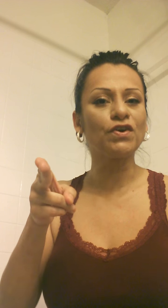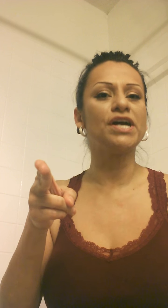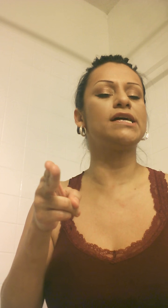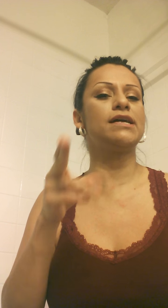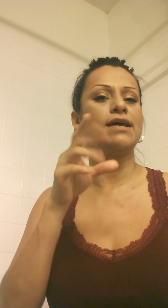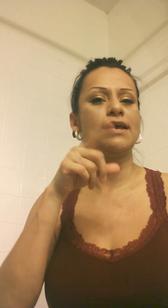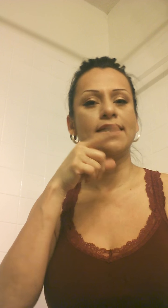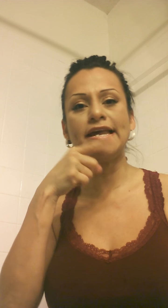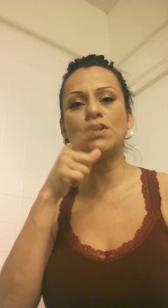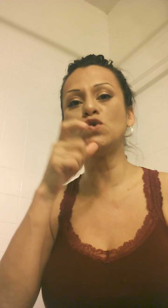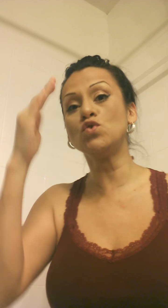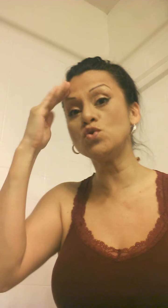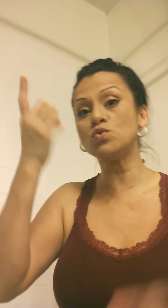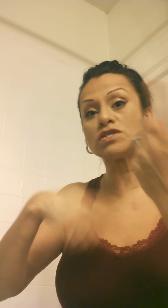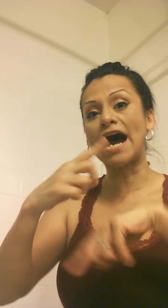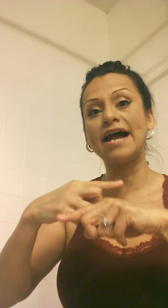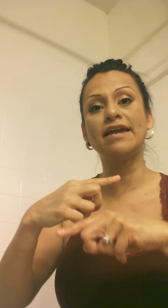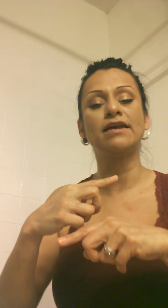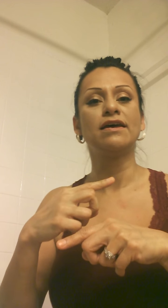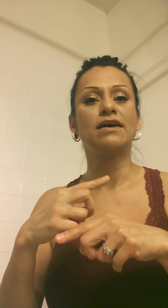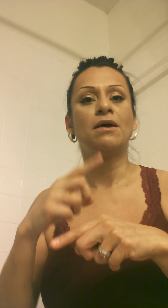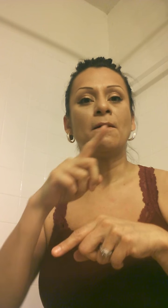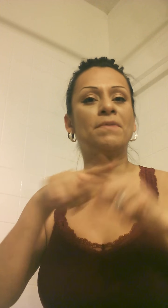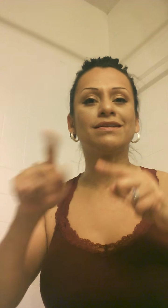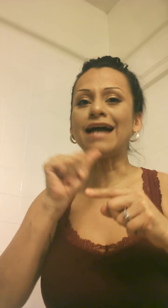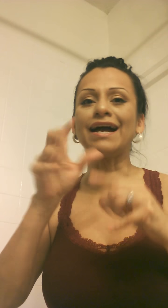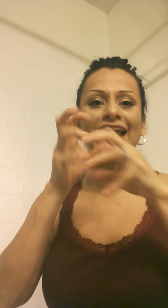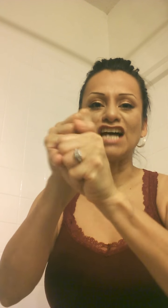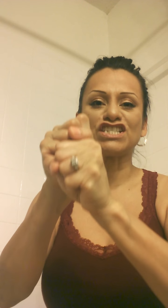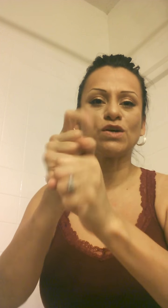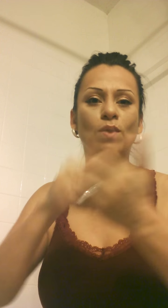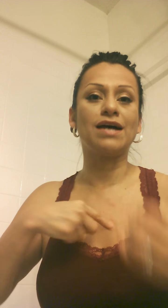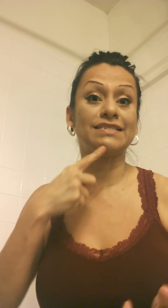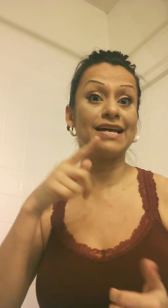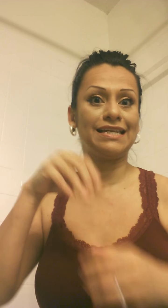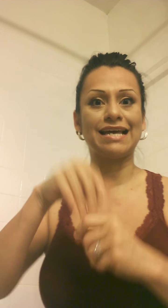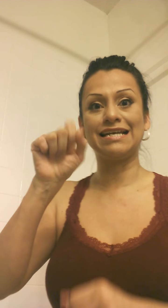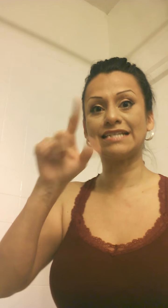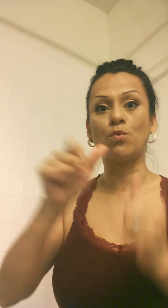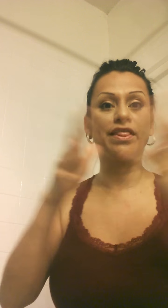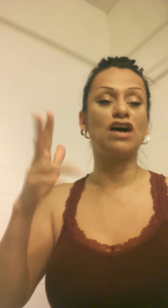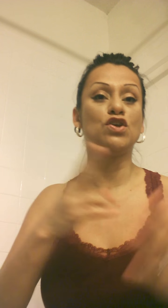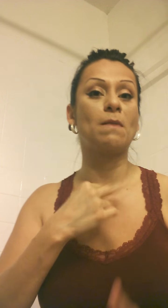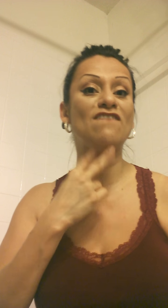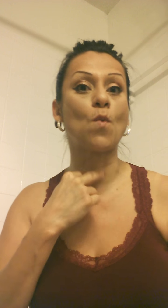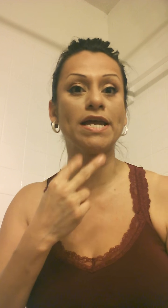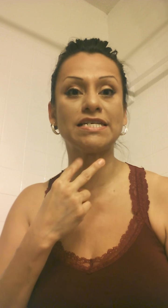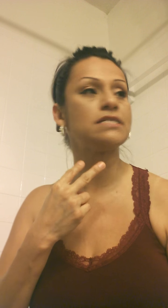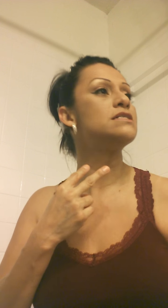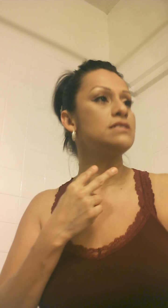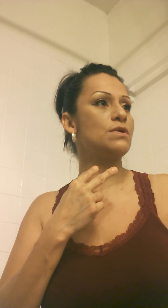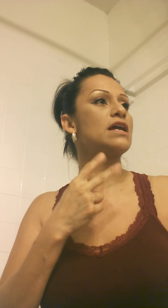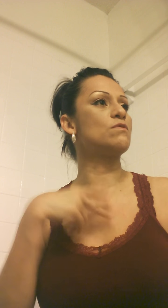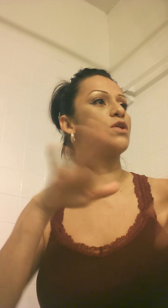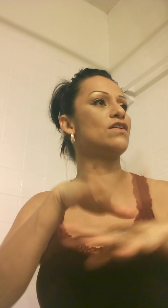water here to the new side. But not touch what I said in ASL without using my voice. I think I'm going to be